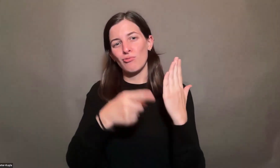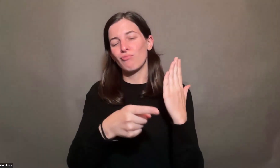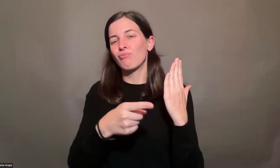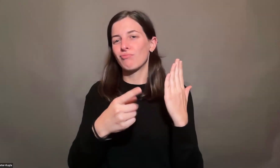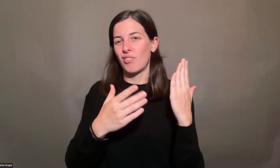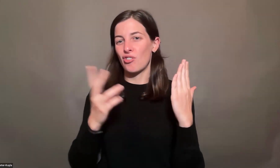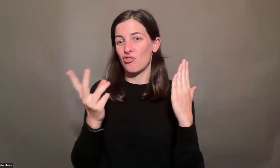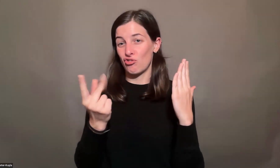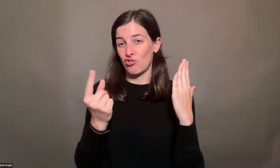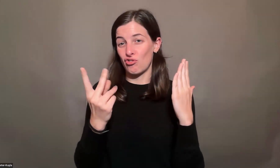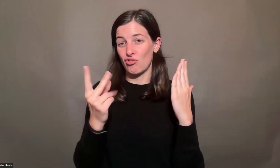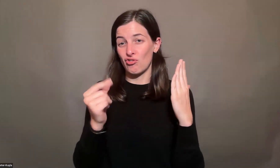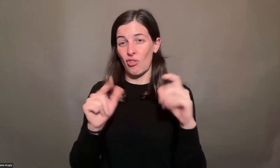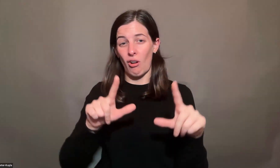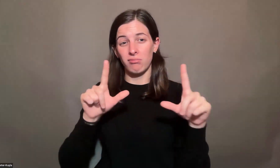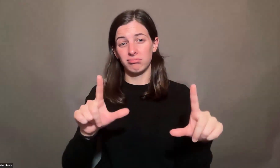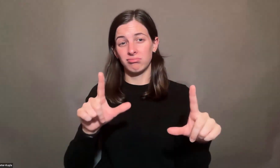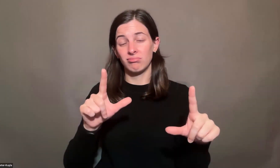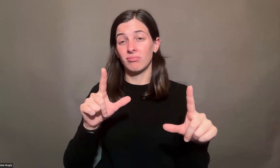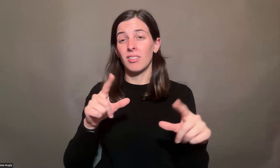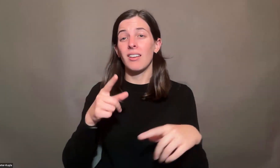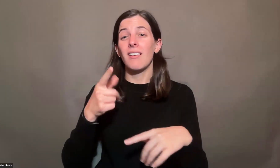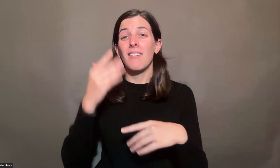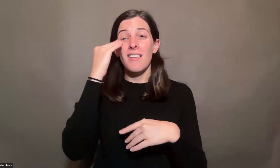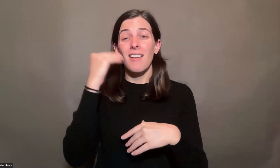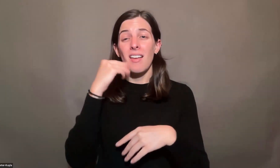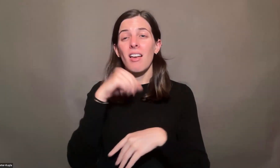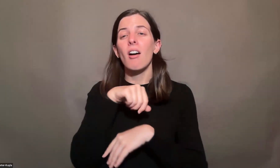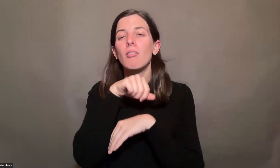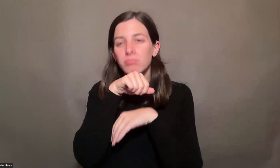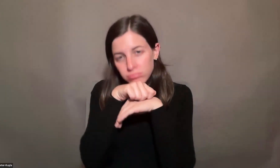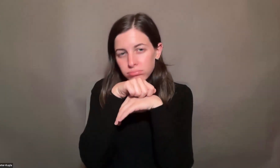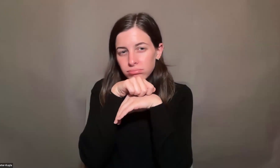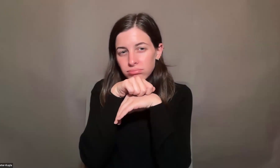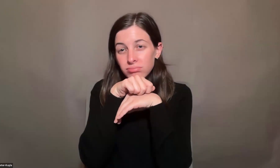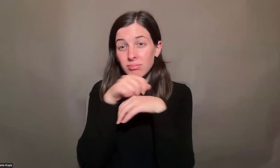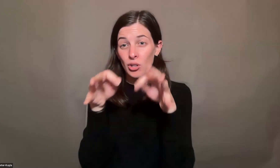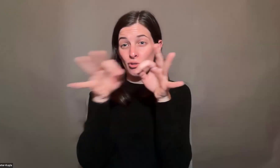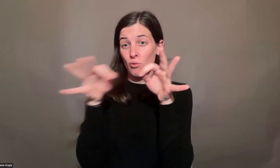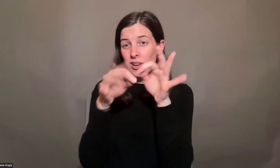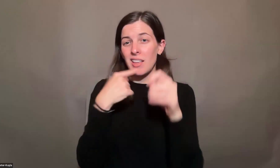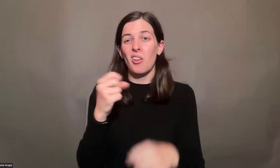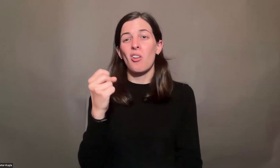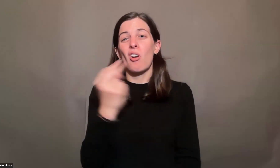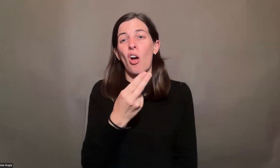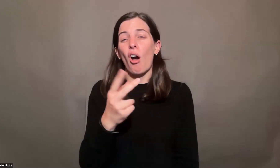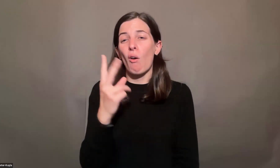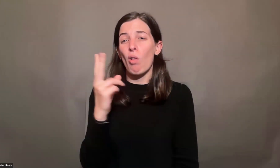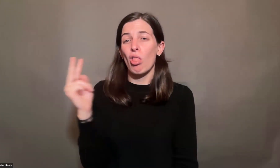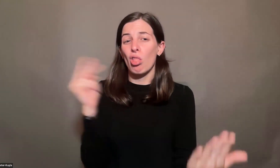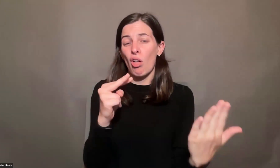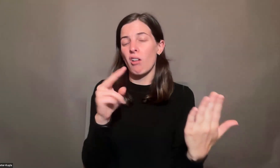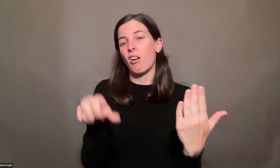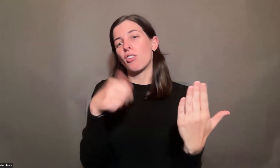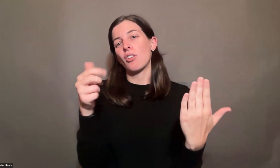on the floor and the words read, "Oh, look, another PDF file." Kind of sums up how I feel. There was a time when within